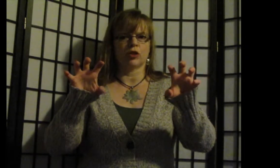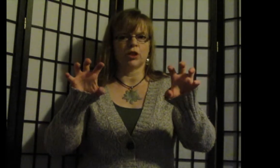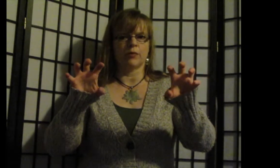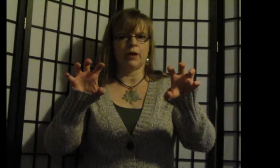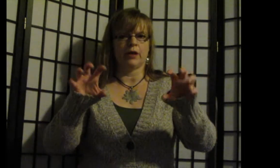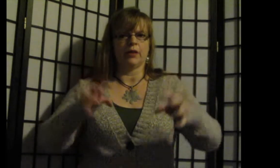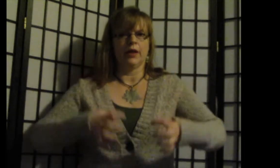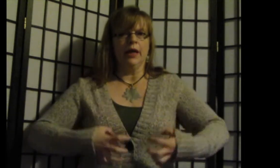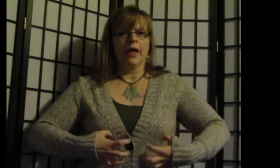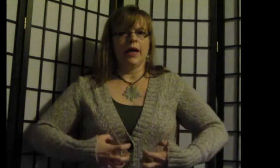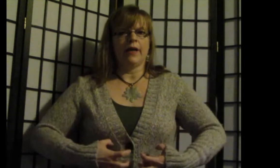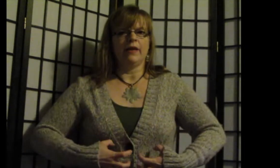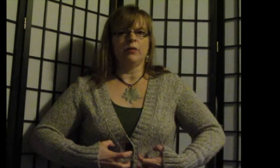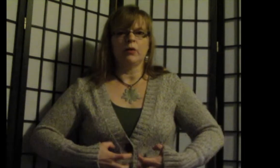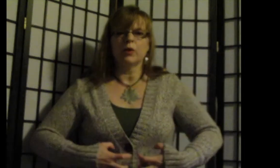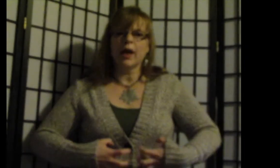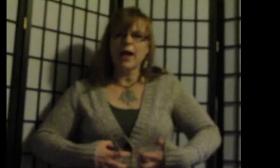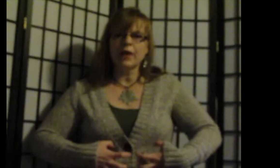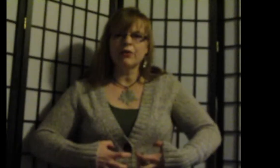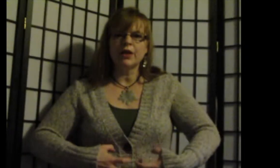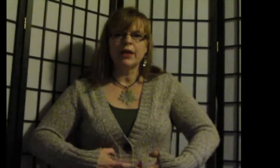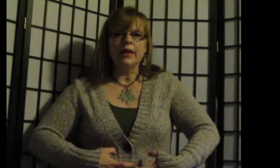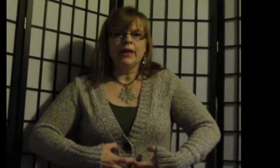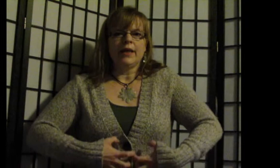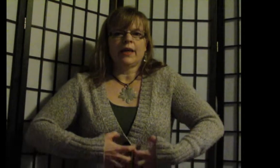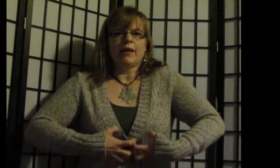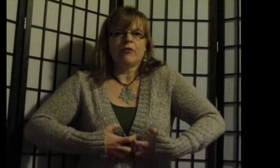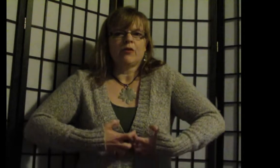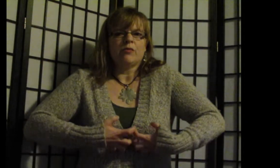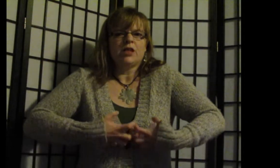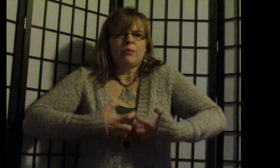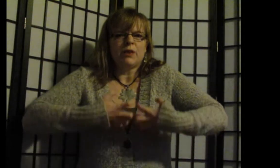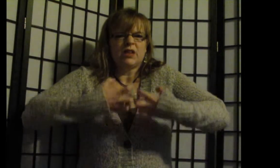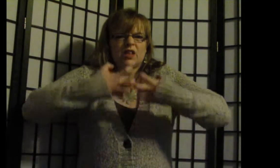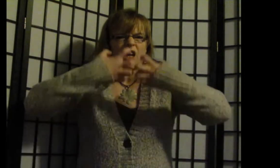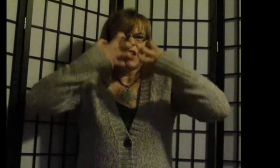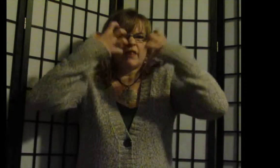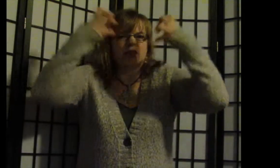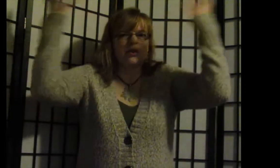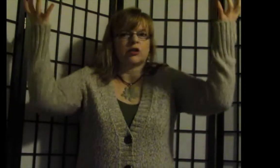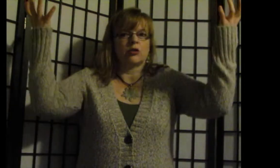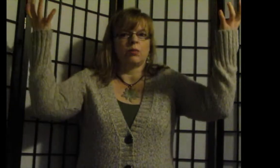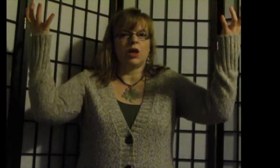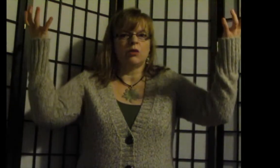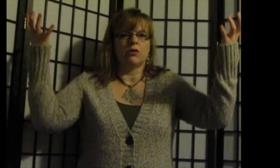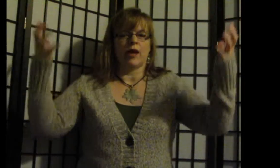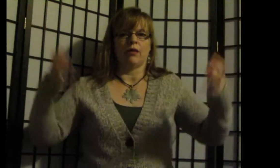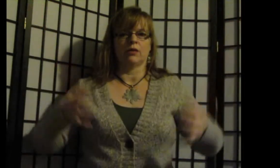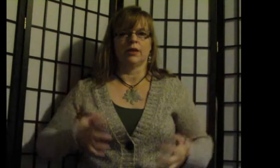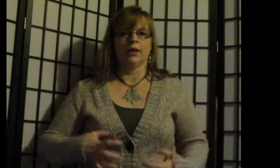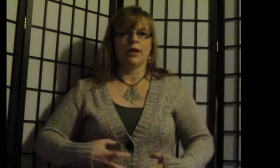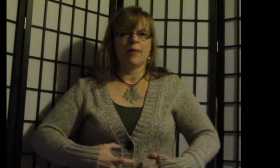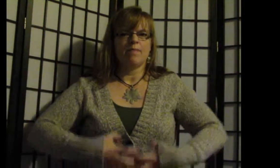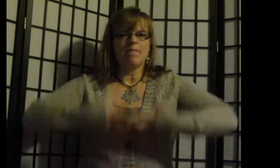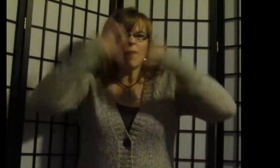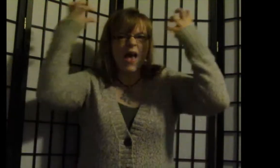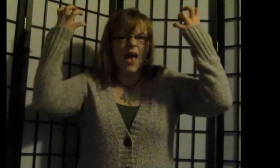scrunch them down. And then when we're angry, it comes from deep inside of us and explodes out.